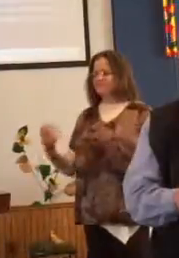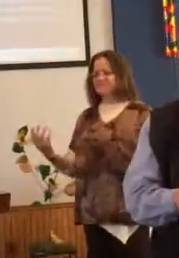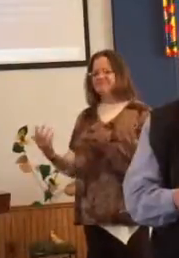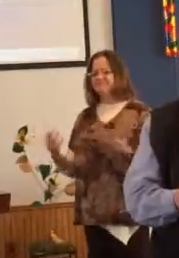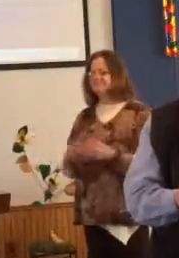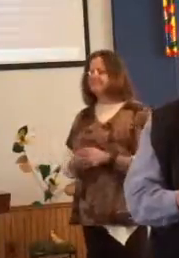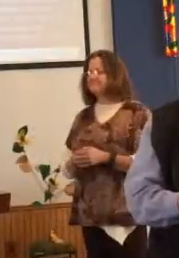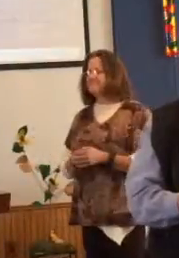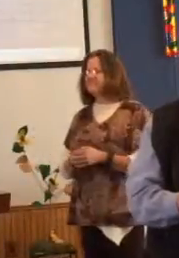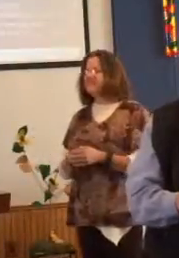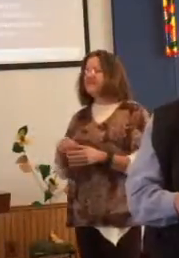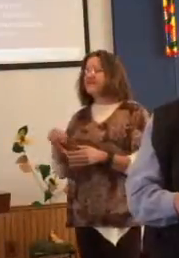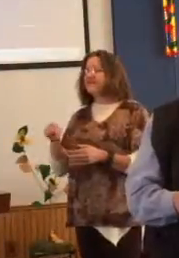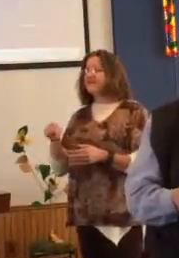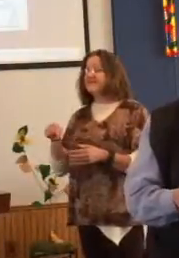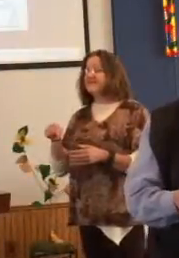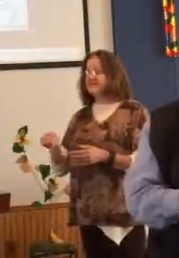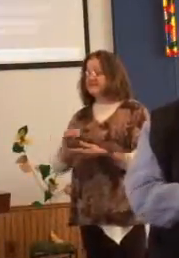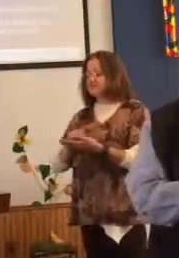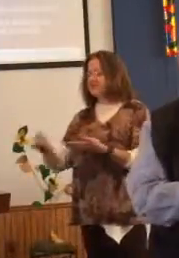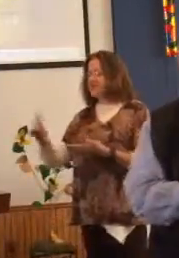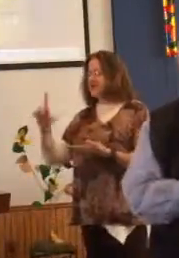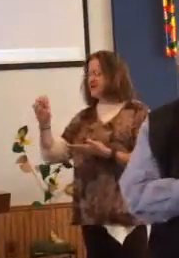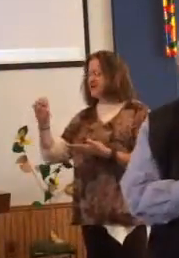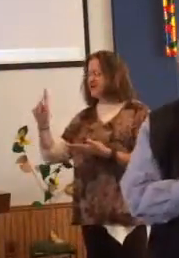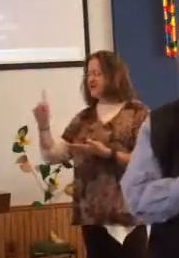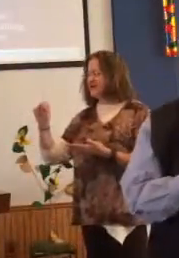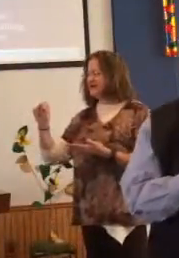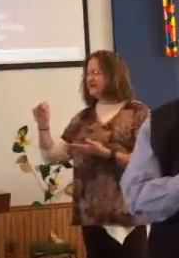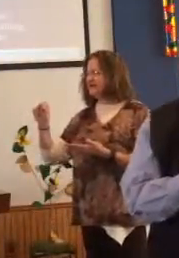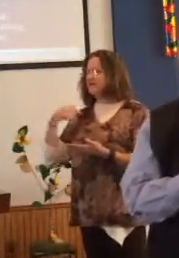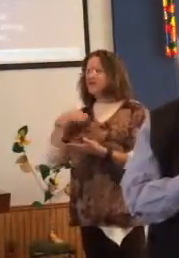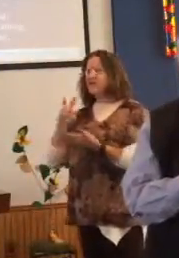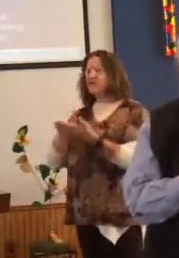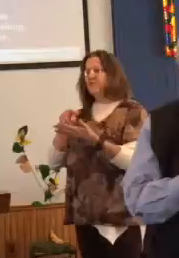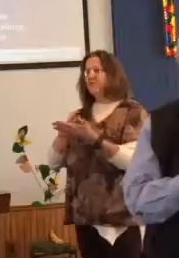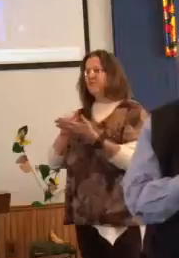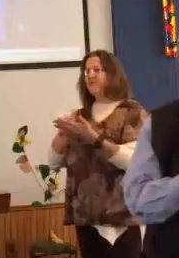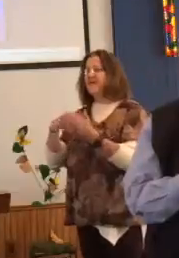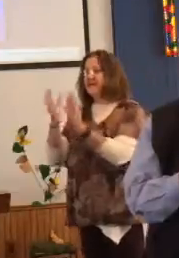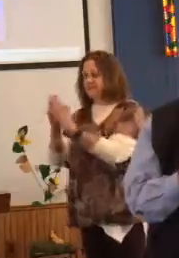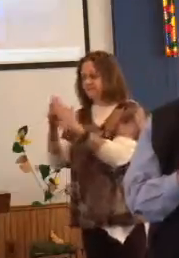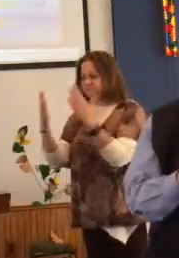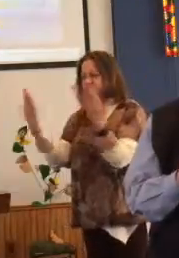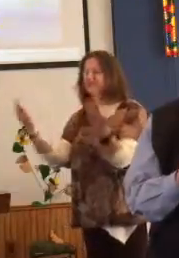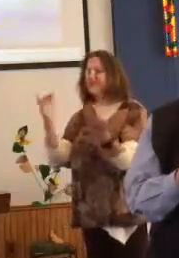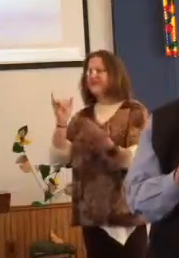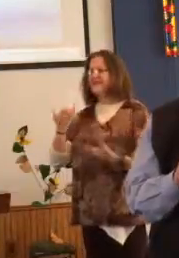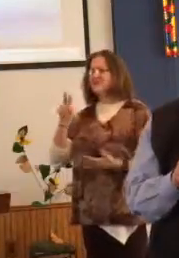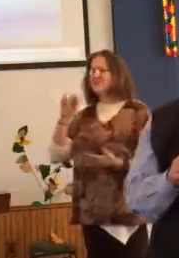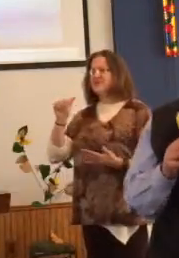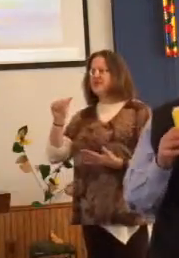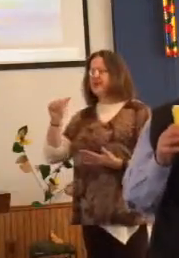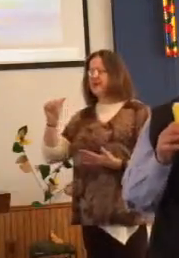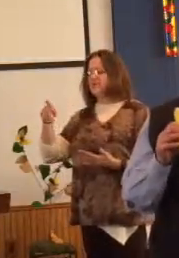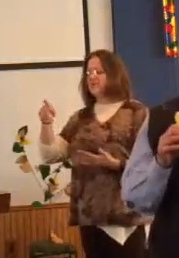week, or during the time of Lent, we've been reading from Hope for the Flowers by Trina Paulus.